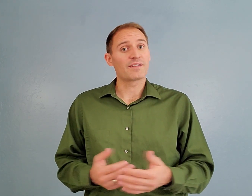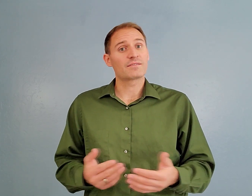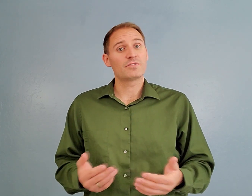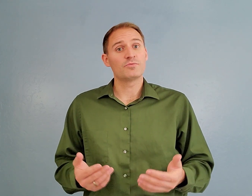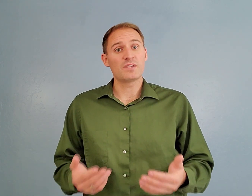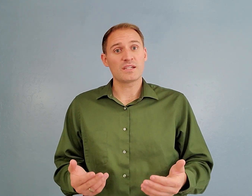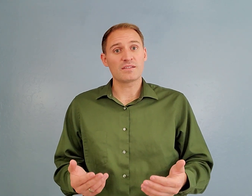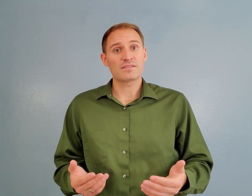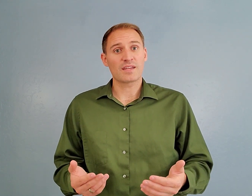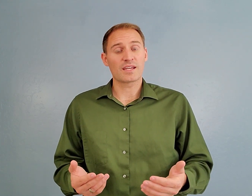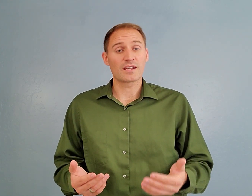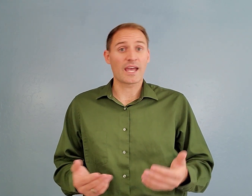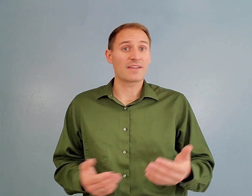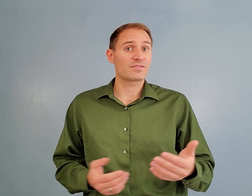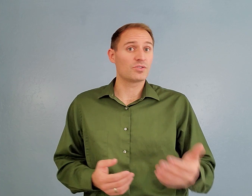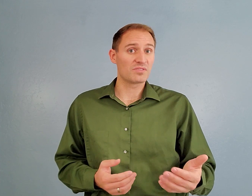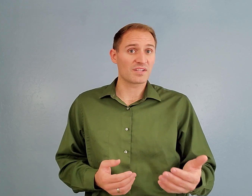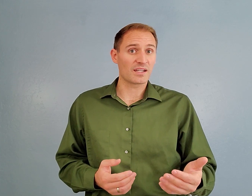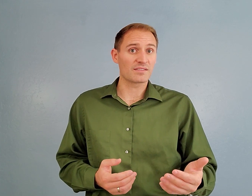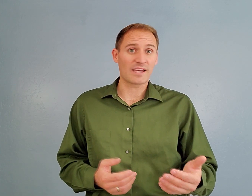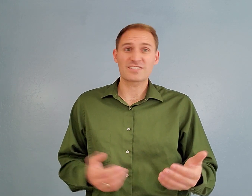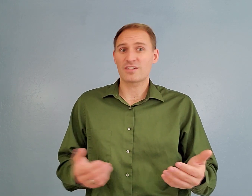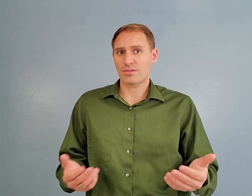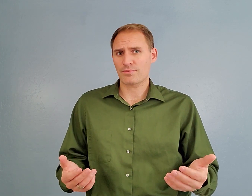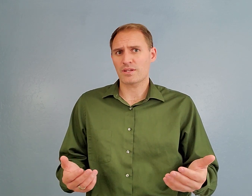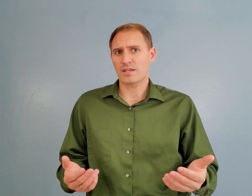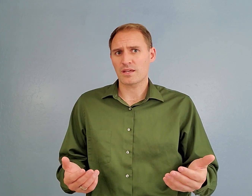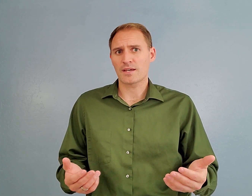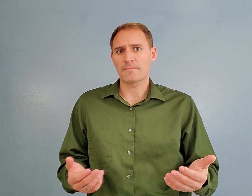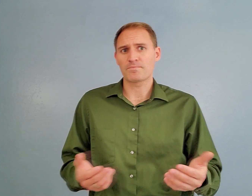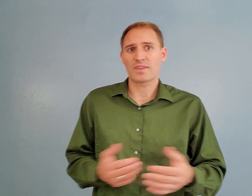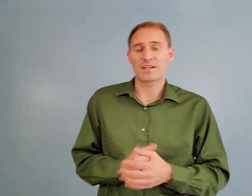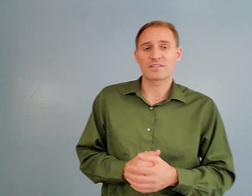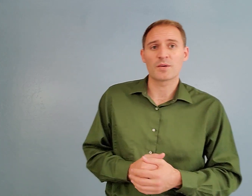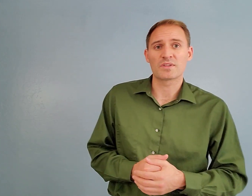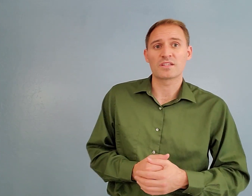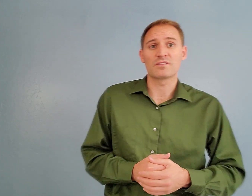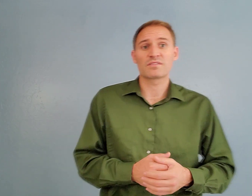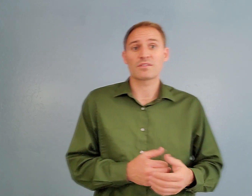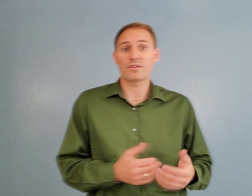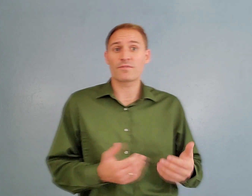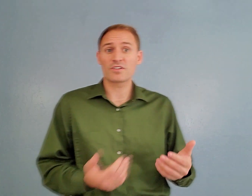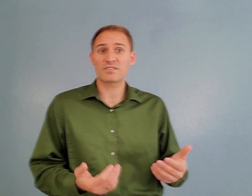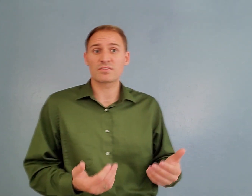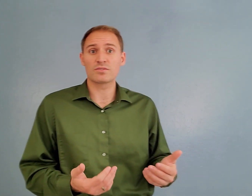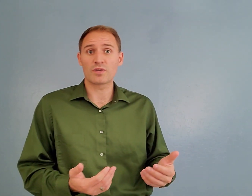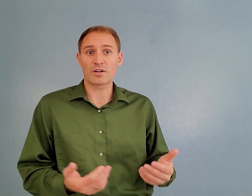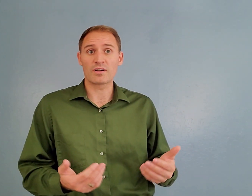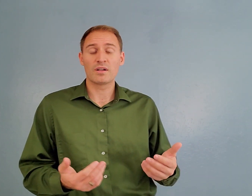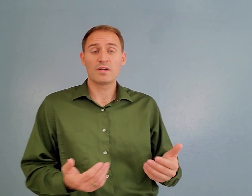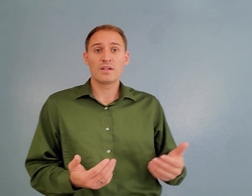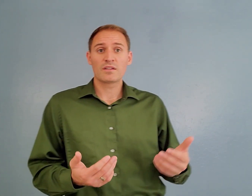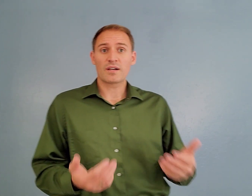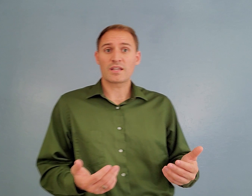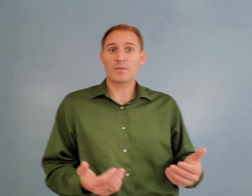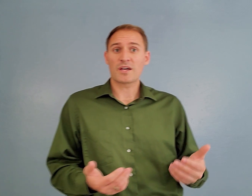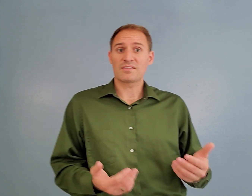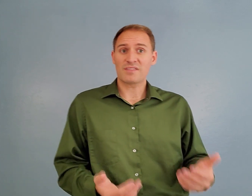two meanings, and it has two signs, actually three, that is commonly used. So the first two are talking about